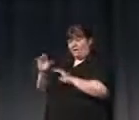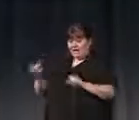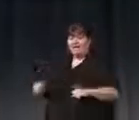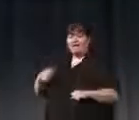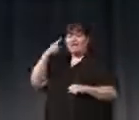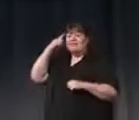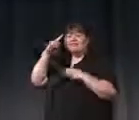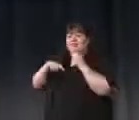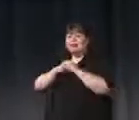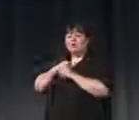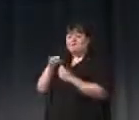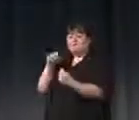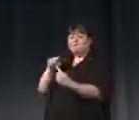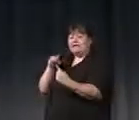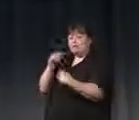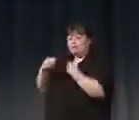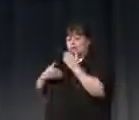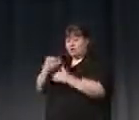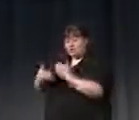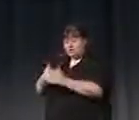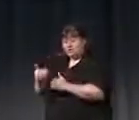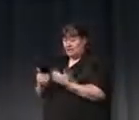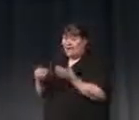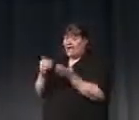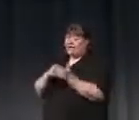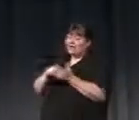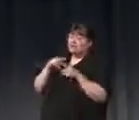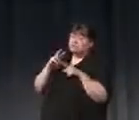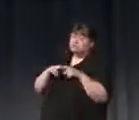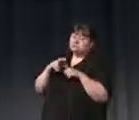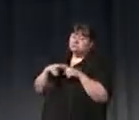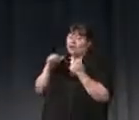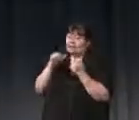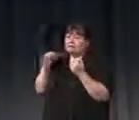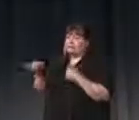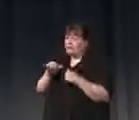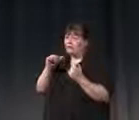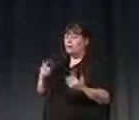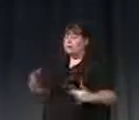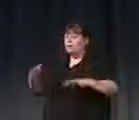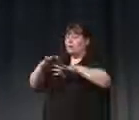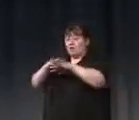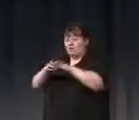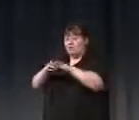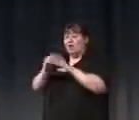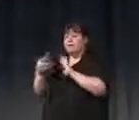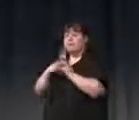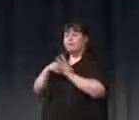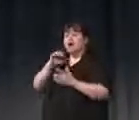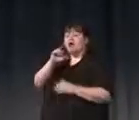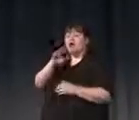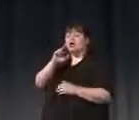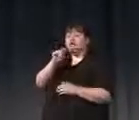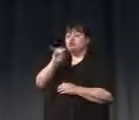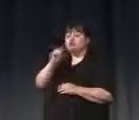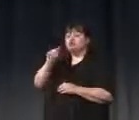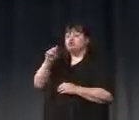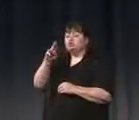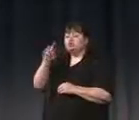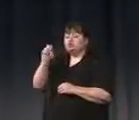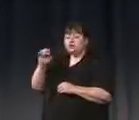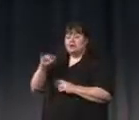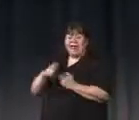signal processing, and again, those two terms are not identical but overlap, that yields autotune or the software in digital hearing